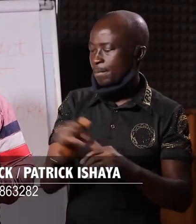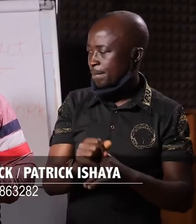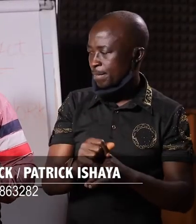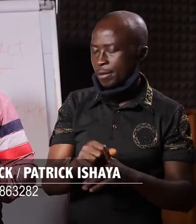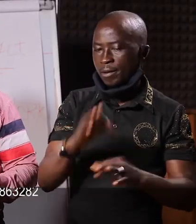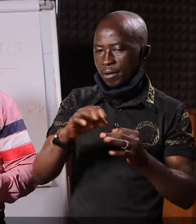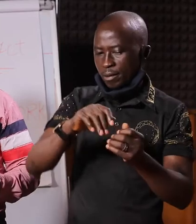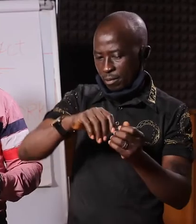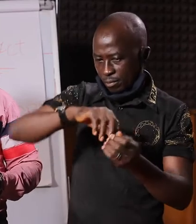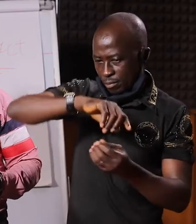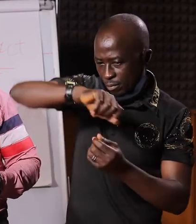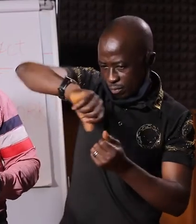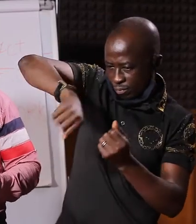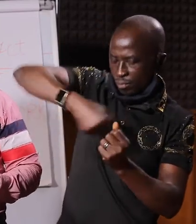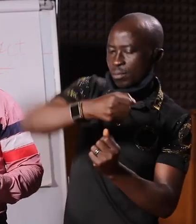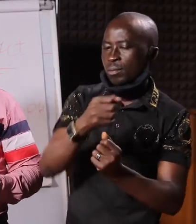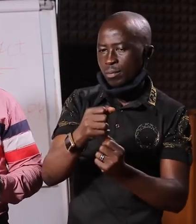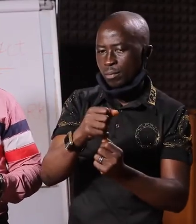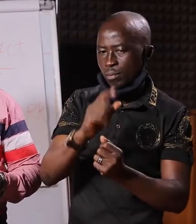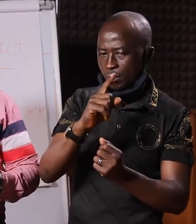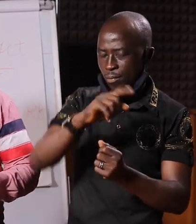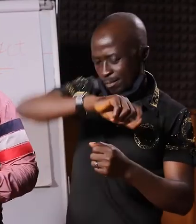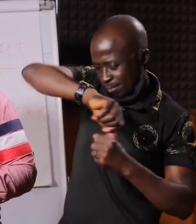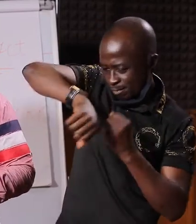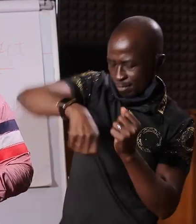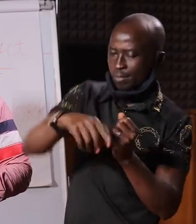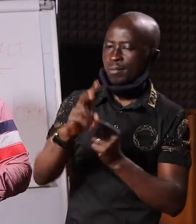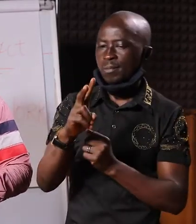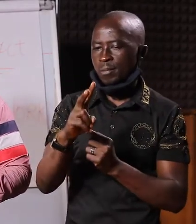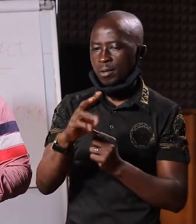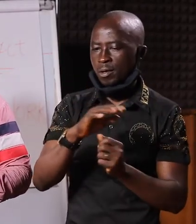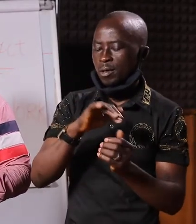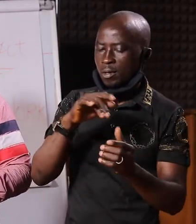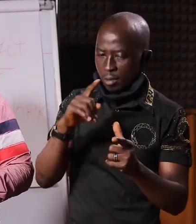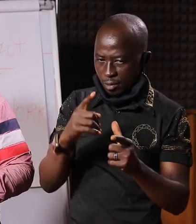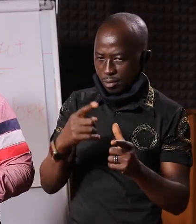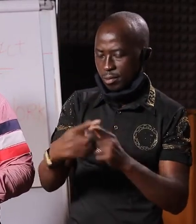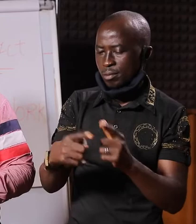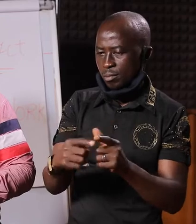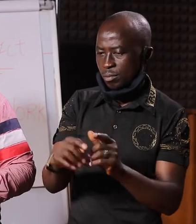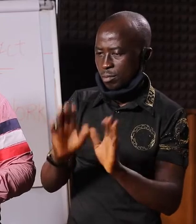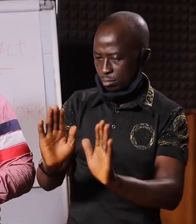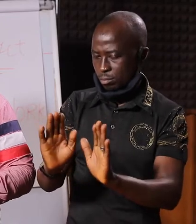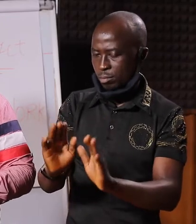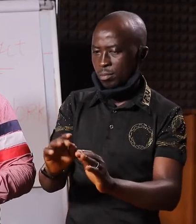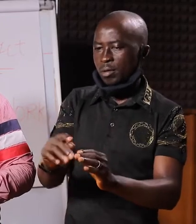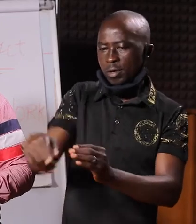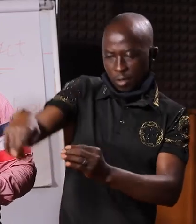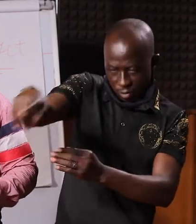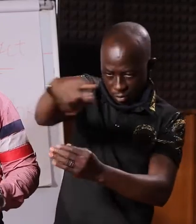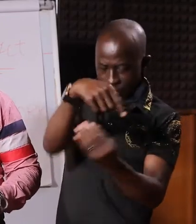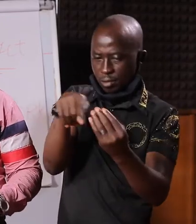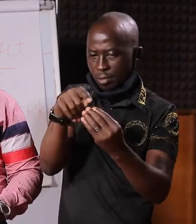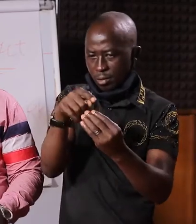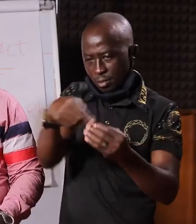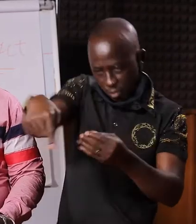you turn twice, then you relieve. Take an anti-clockwise cord to